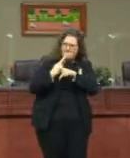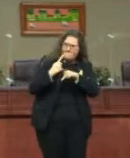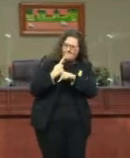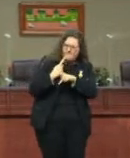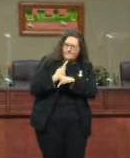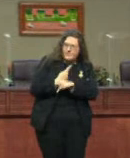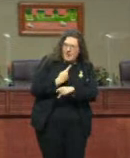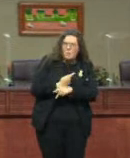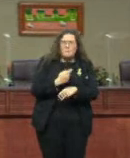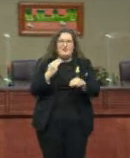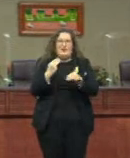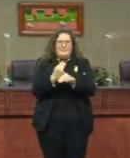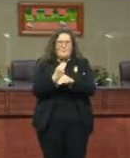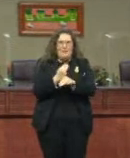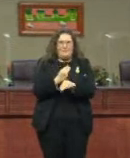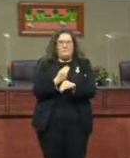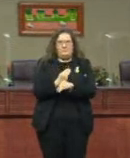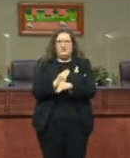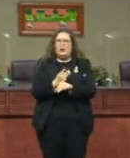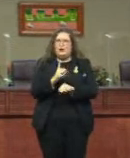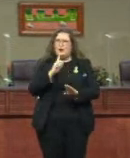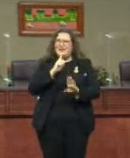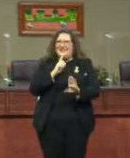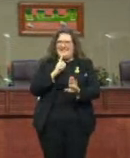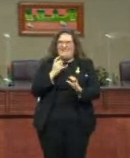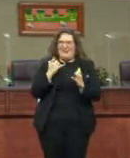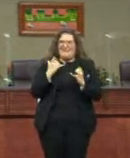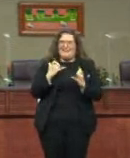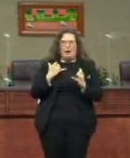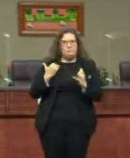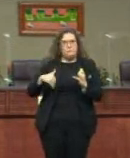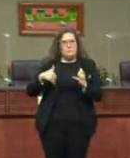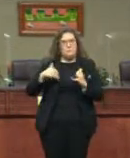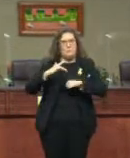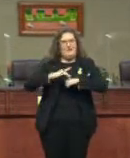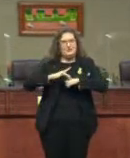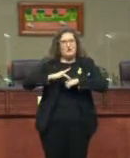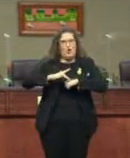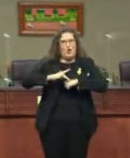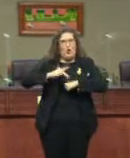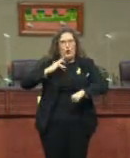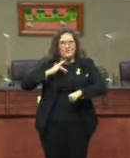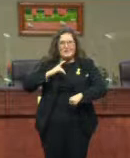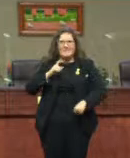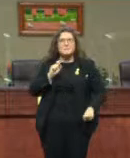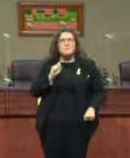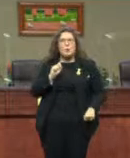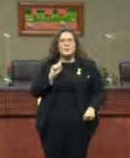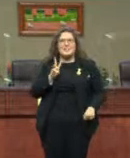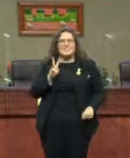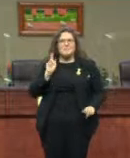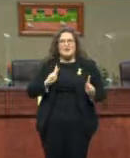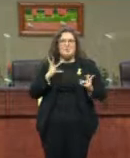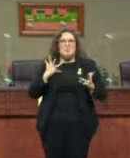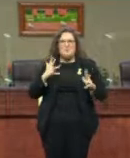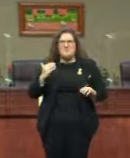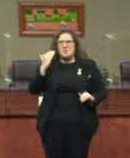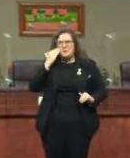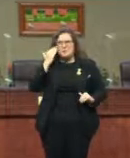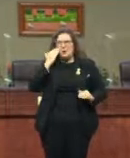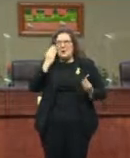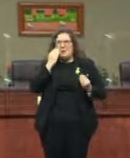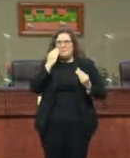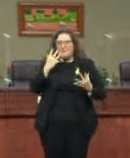have some significance. It's too early. It's 0.6 for those who knows data. It's too early in the